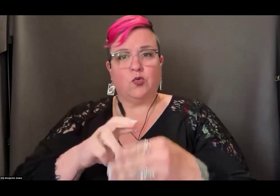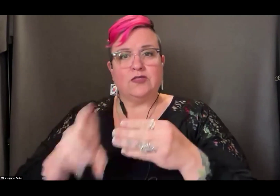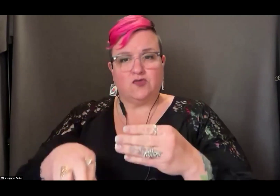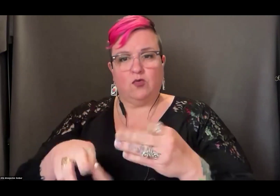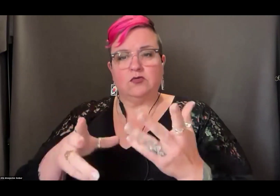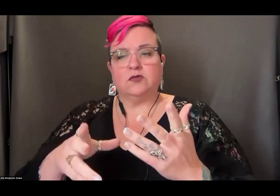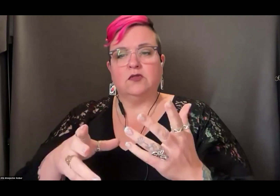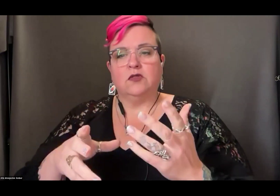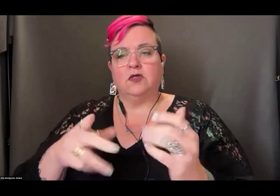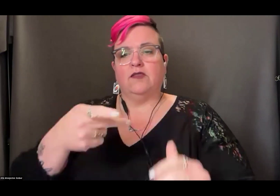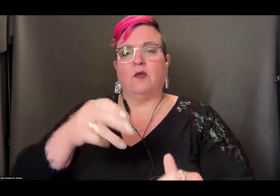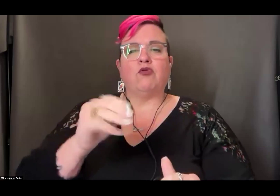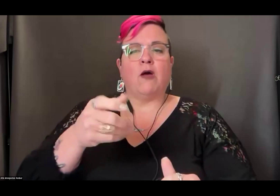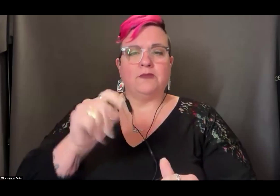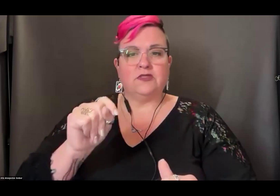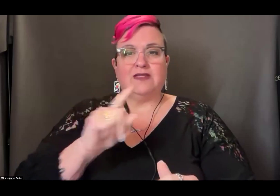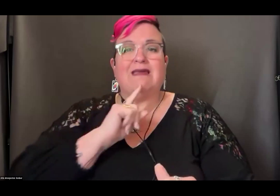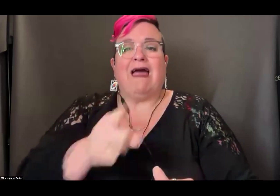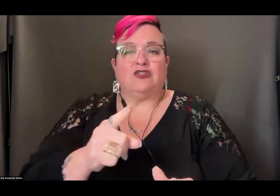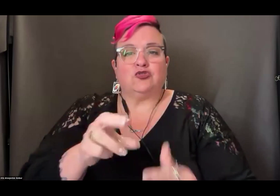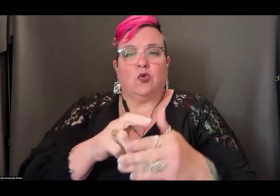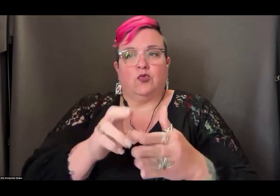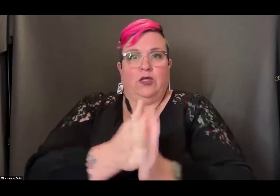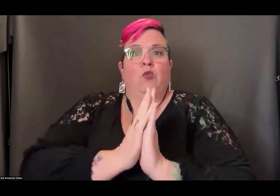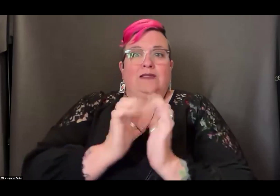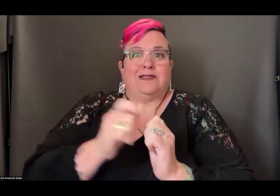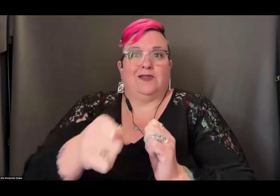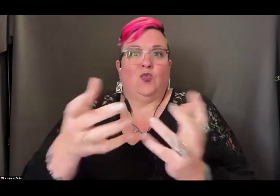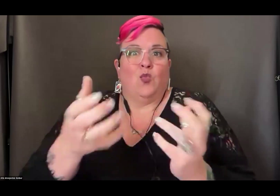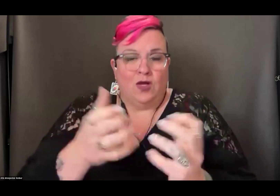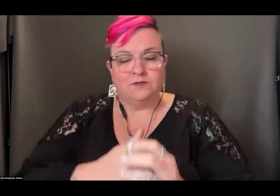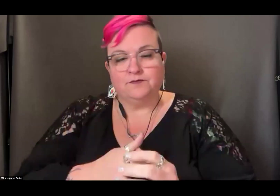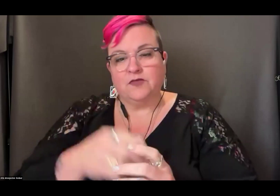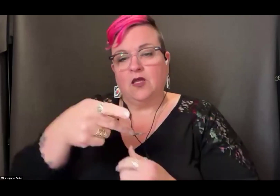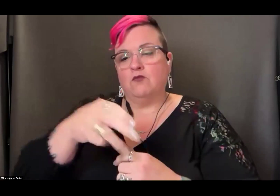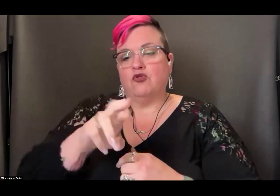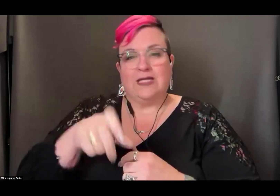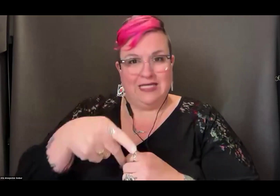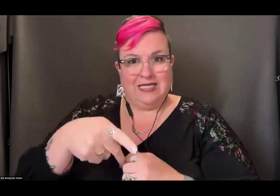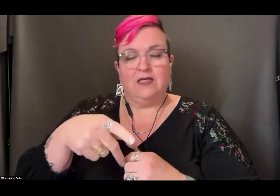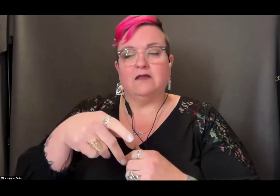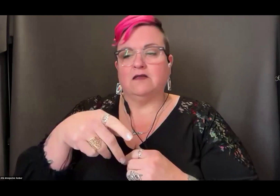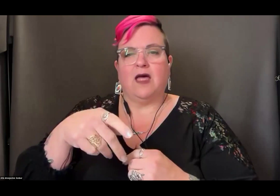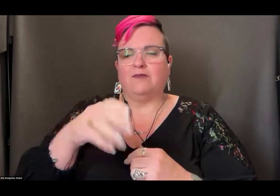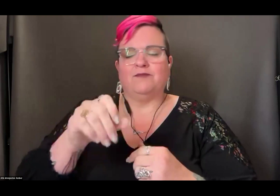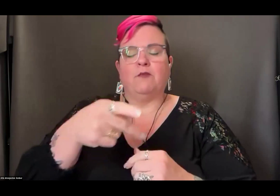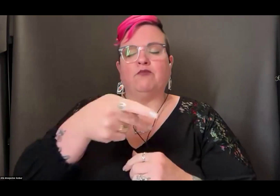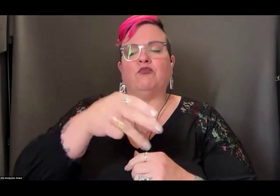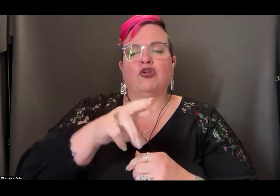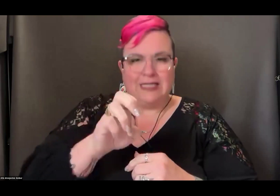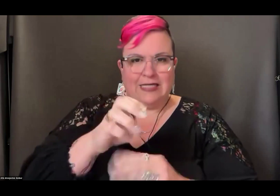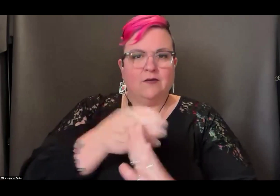the prompt, the actual request, the result that you want. Pre-prompt is only reserved for the